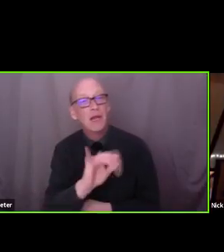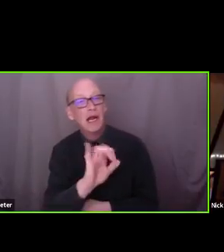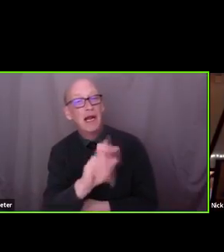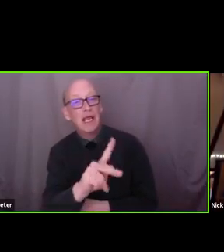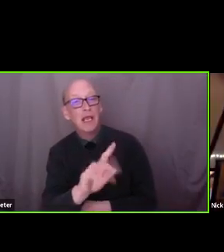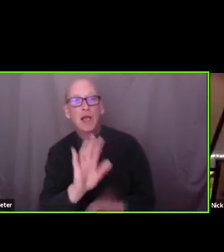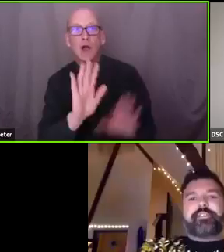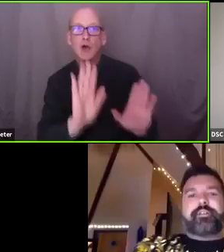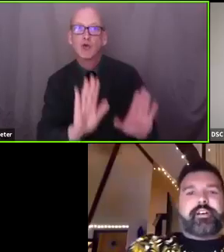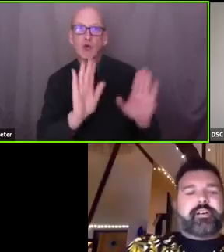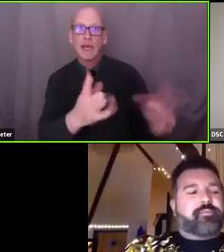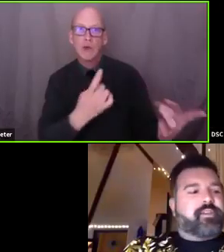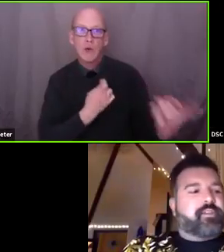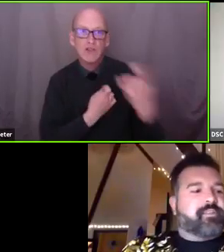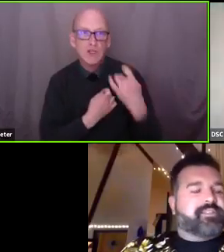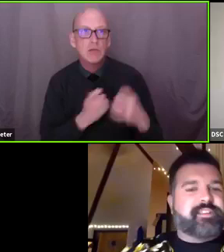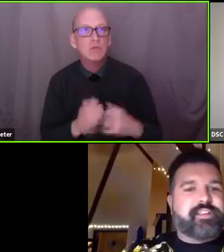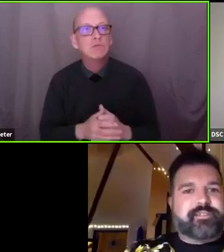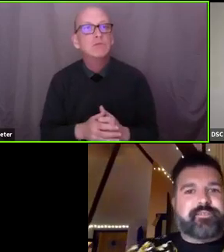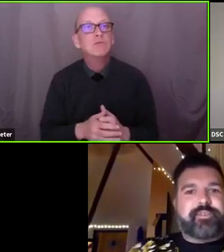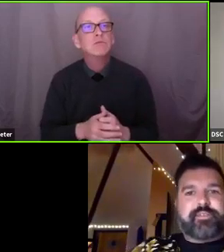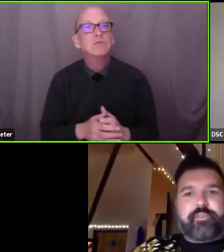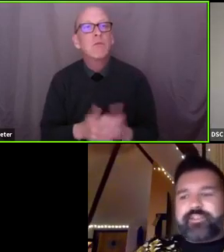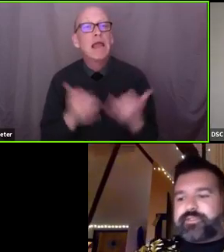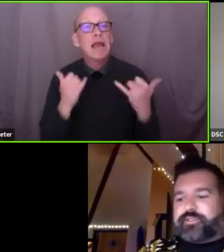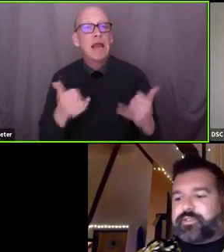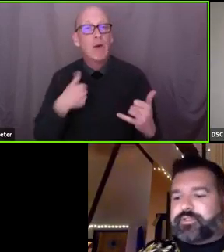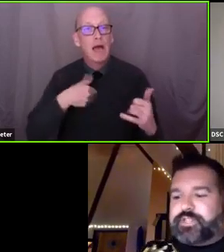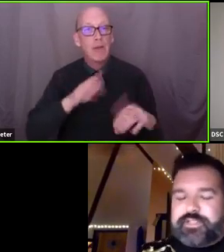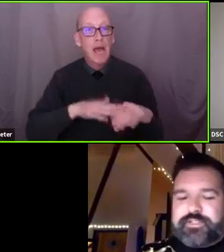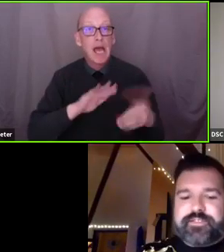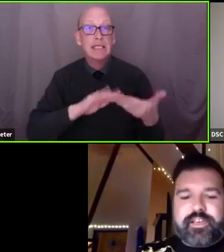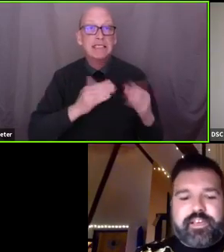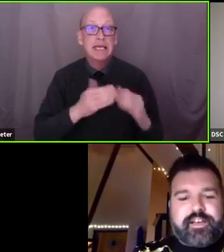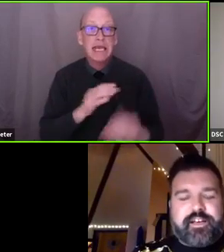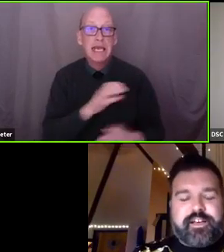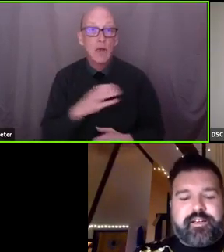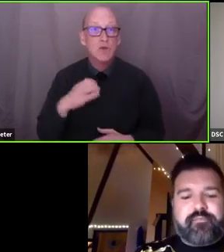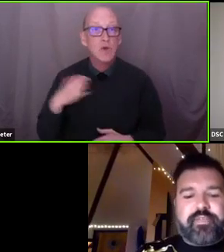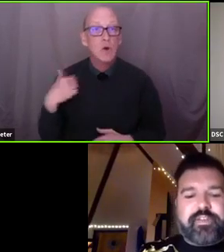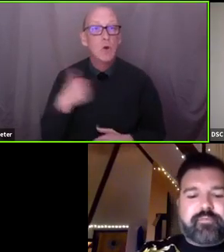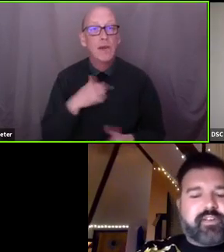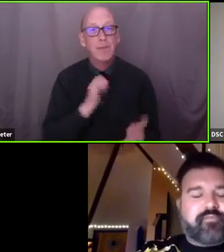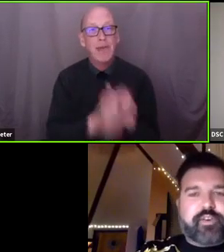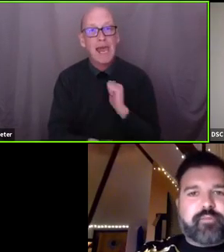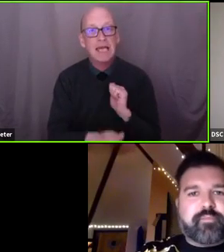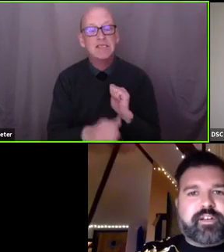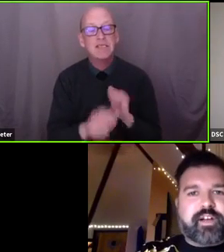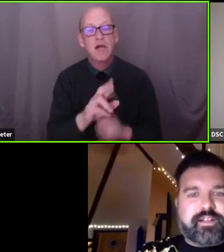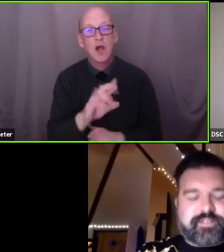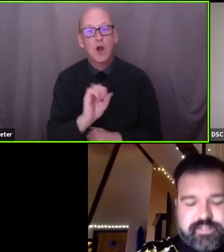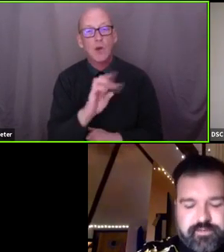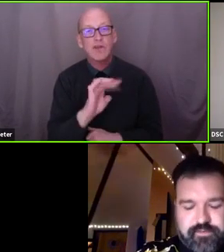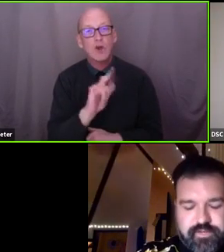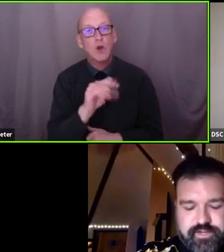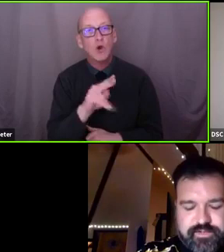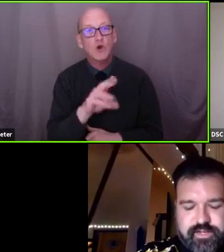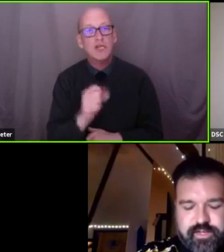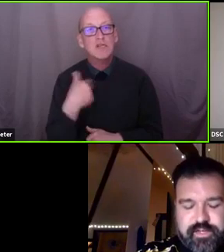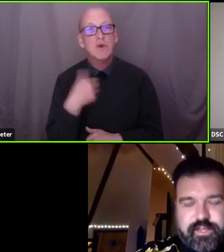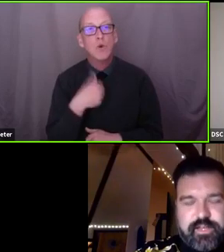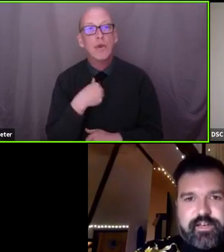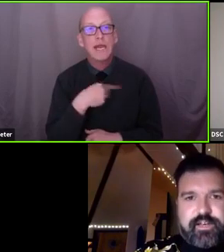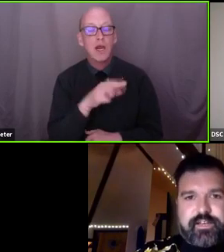question. Now that I'm on city council, we get to pass resolutions. We reaffirm constantly whenever